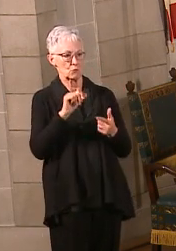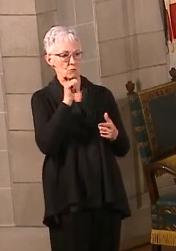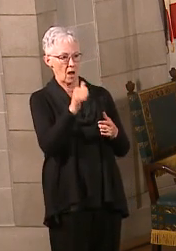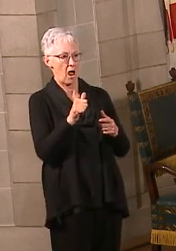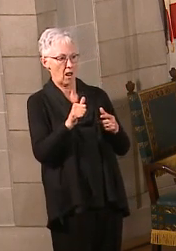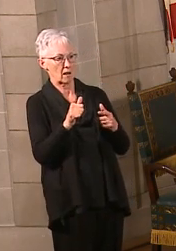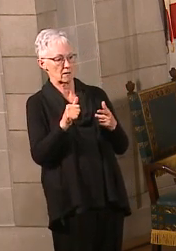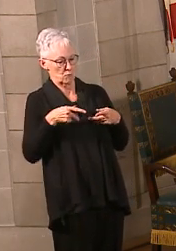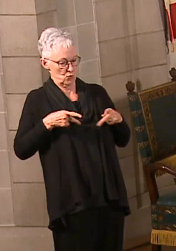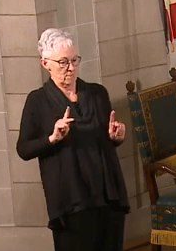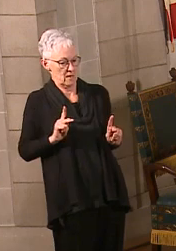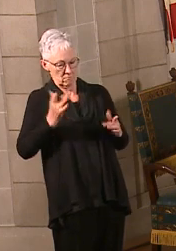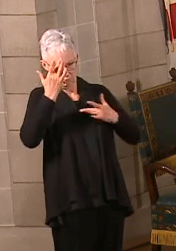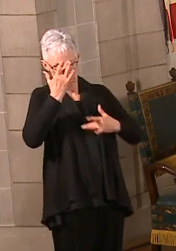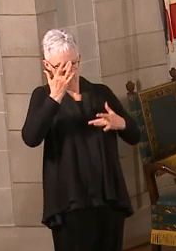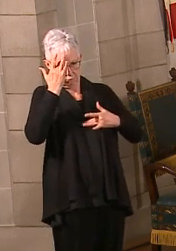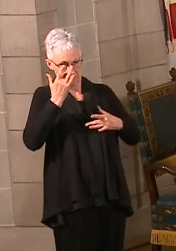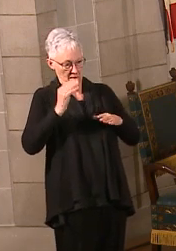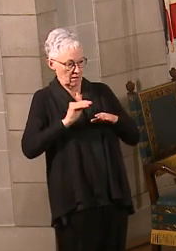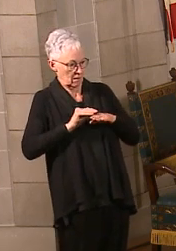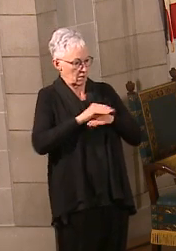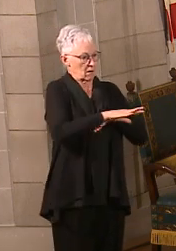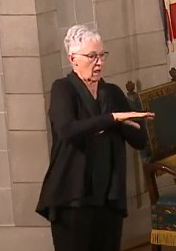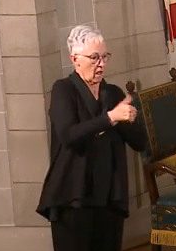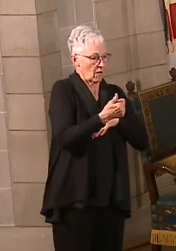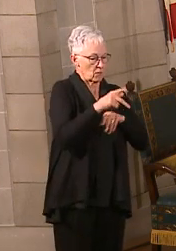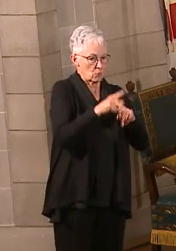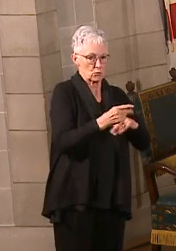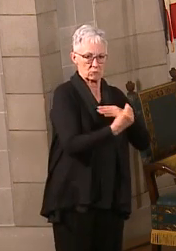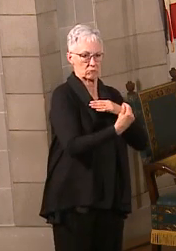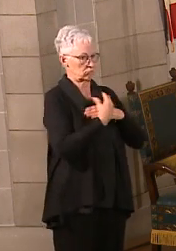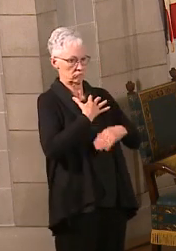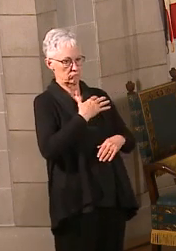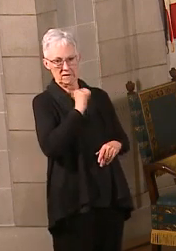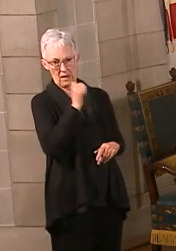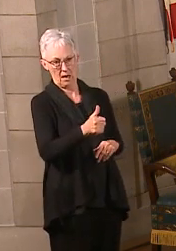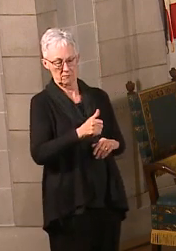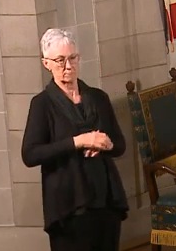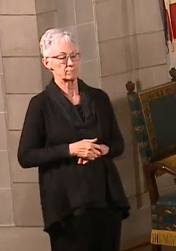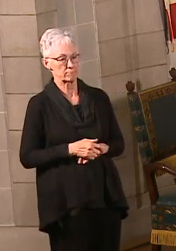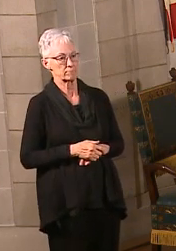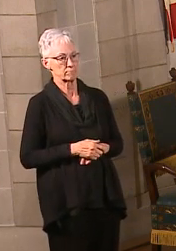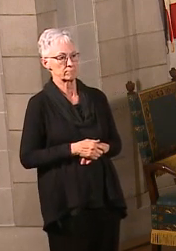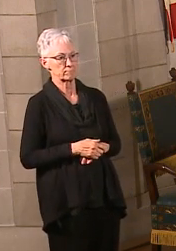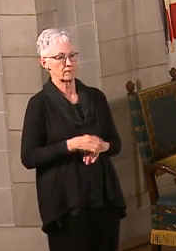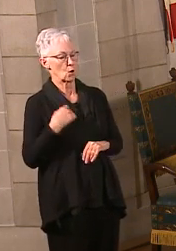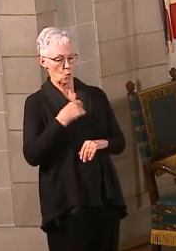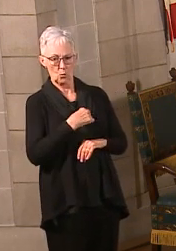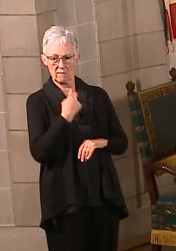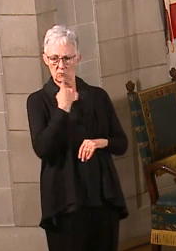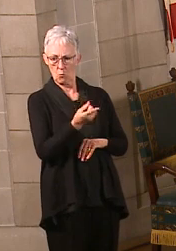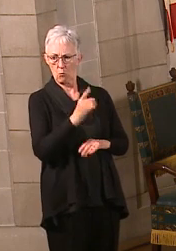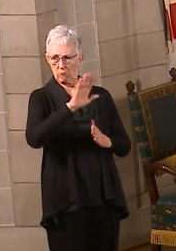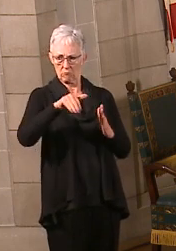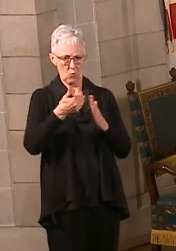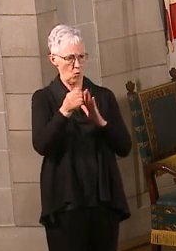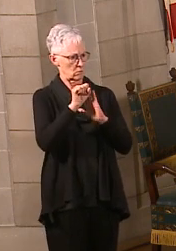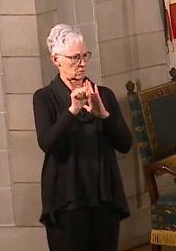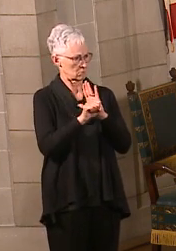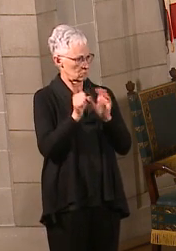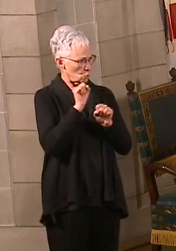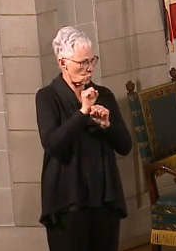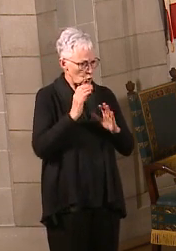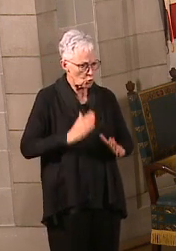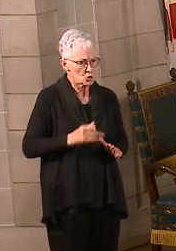sick. We've also, a couple of other affirmative steps that we've taken, directed all of our teammates and leaders, hey, if you're sick, stay home.